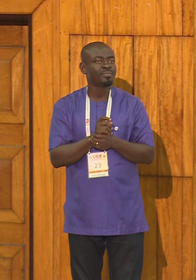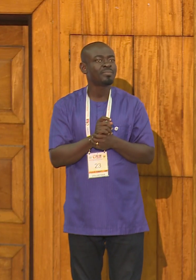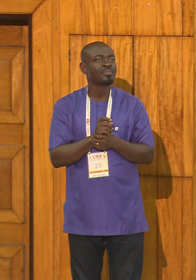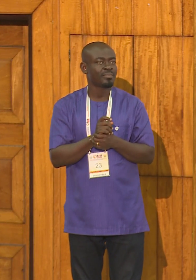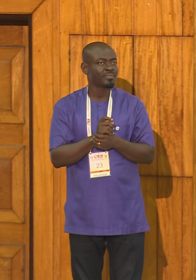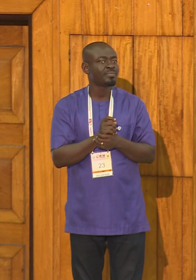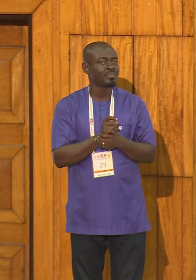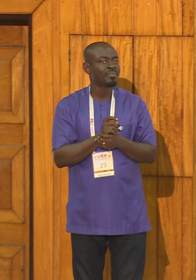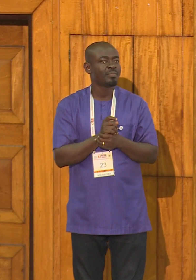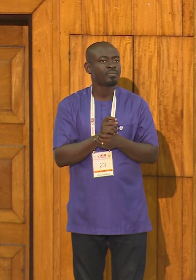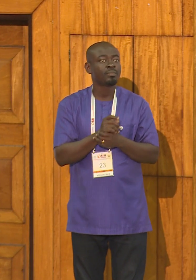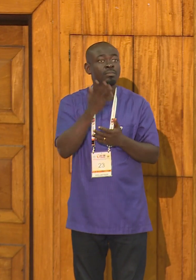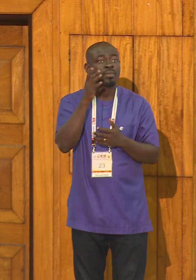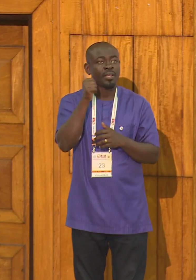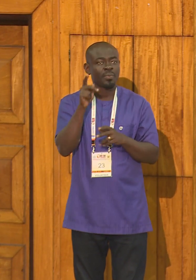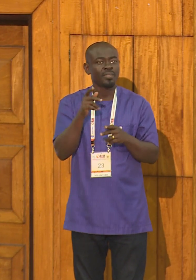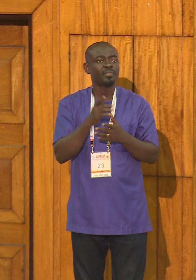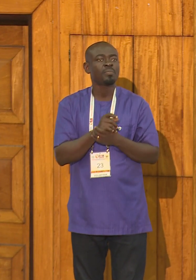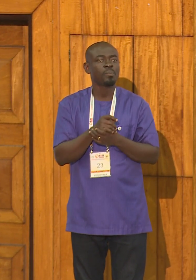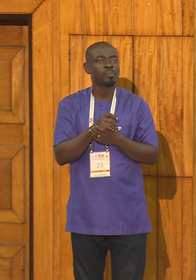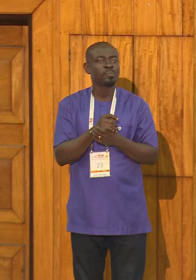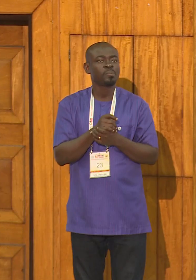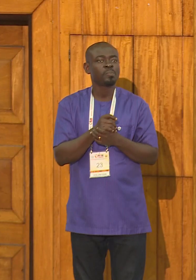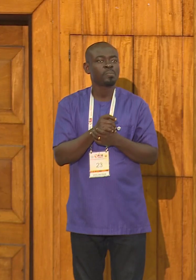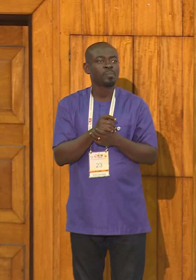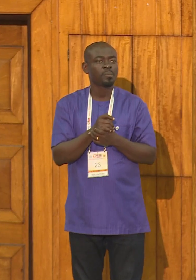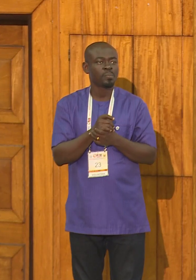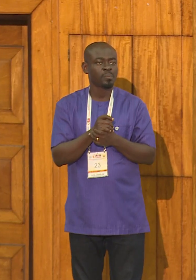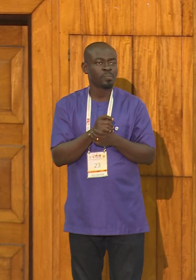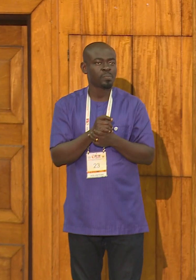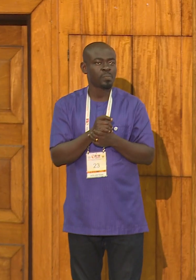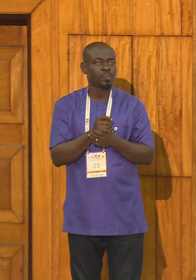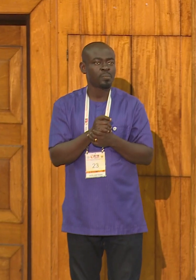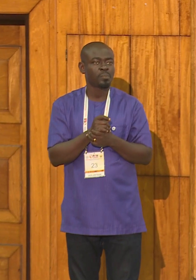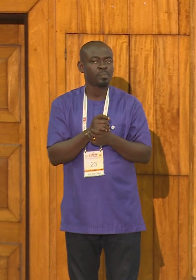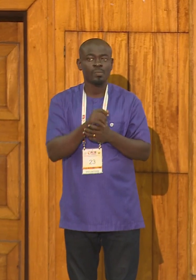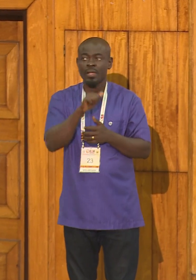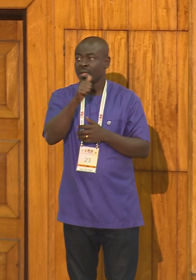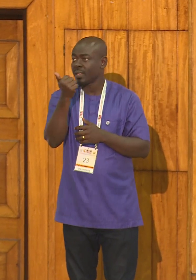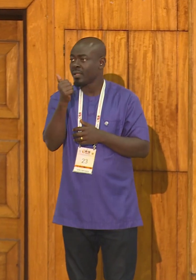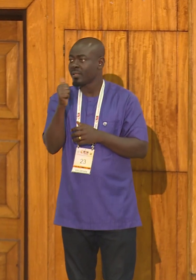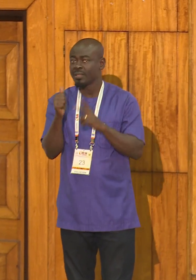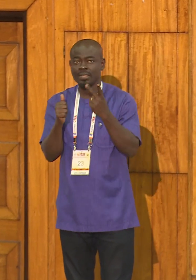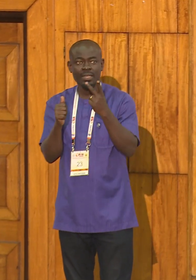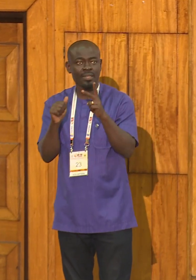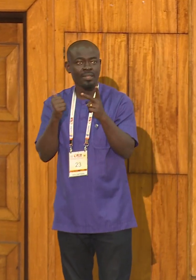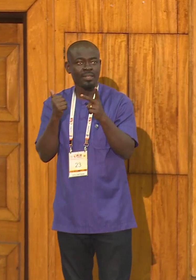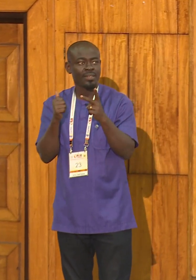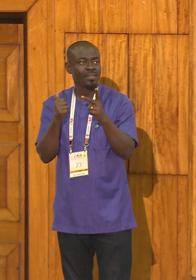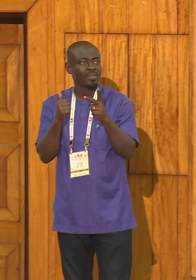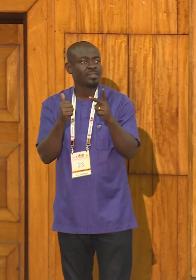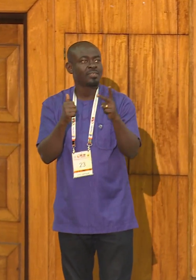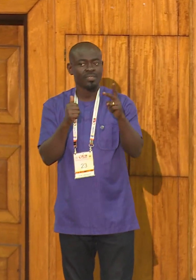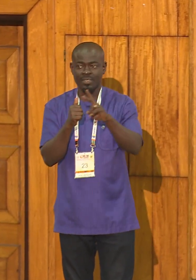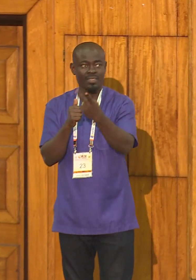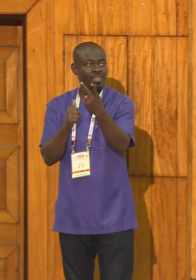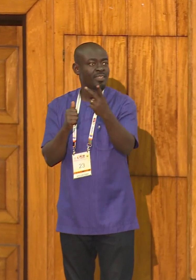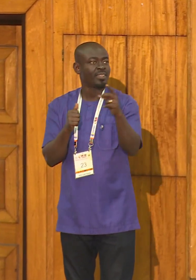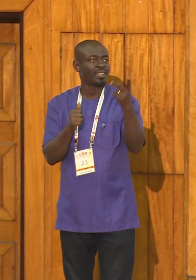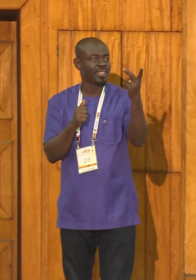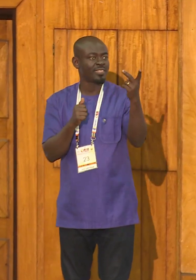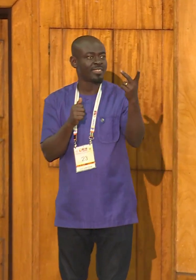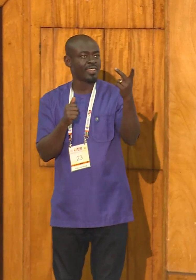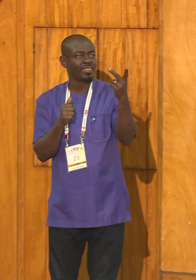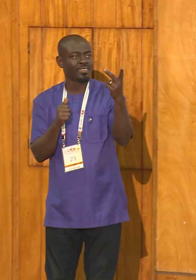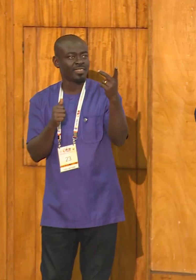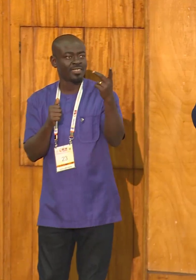ticking. Do we have any? Yes, there's one. Oh, yeah. Any other second hand? Oh, okay, there is